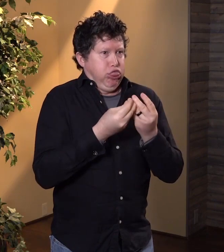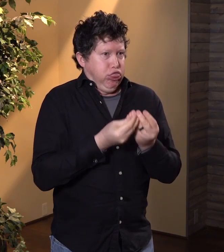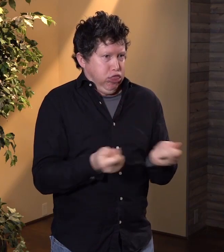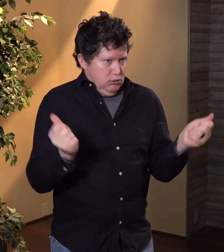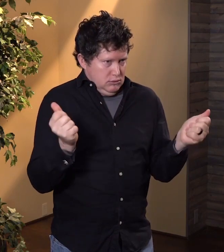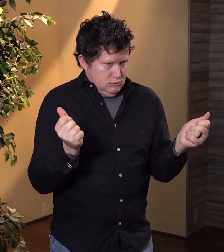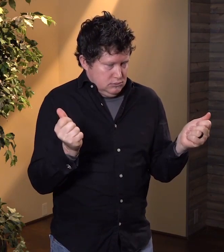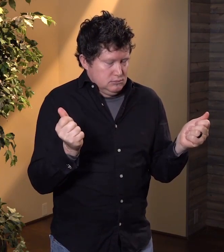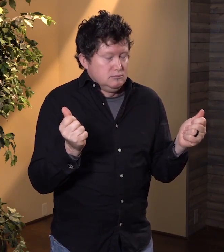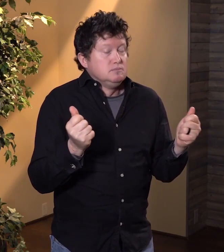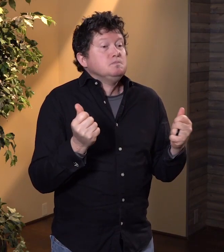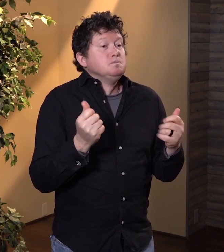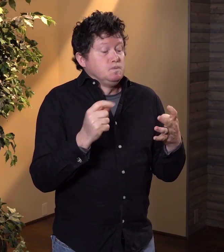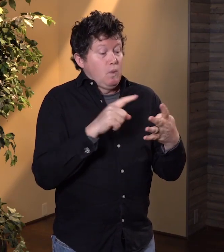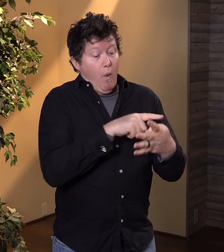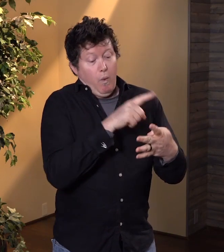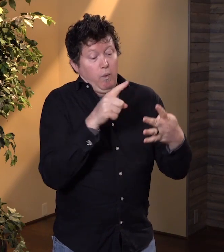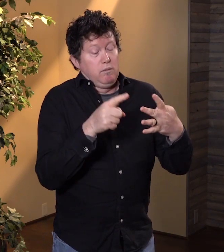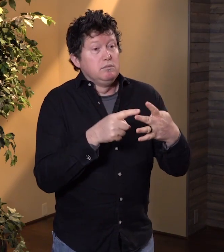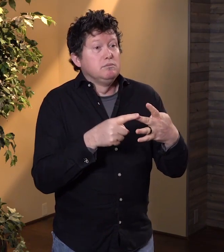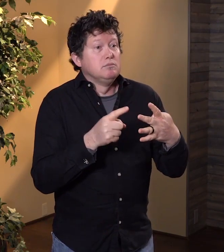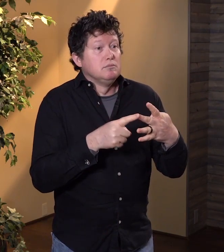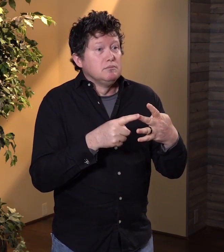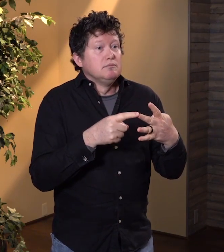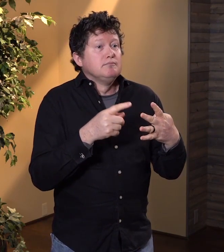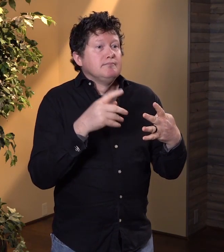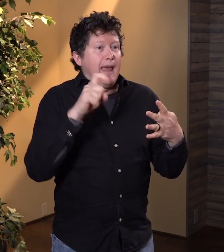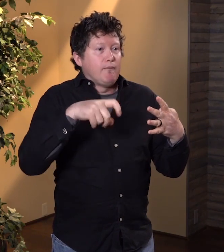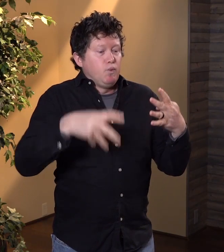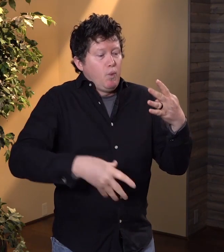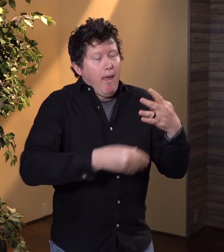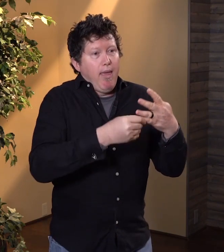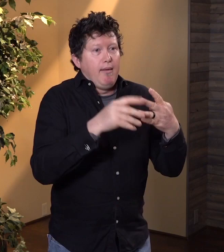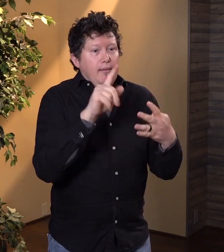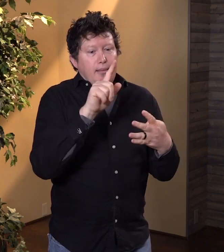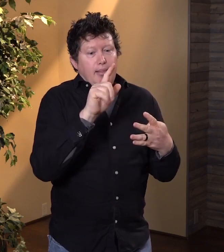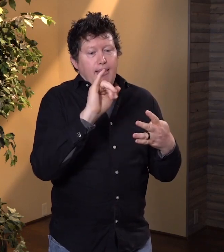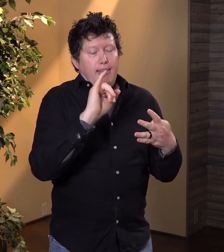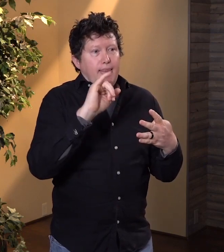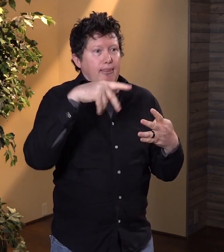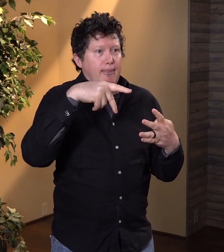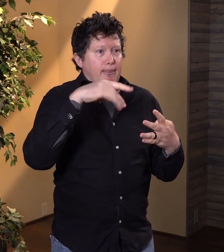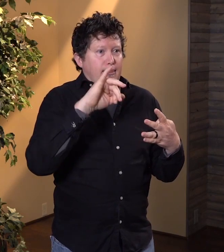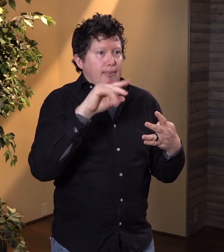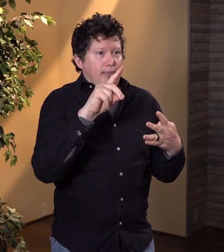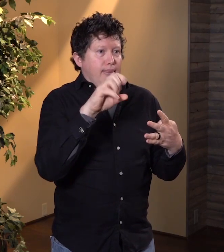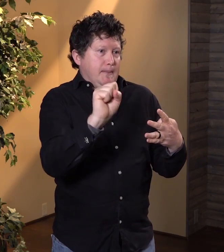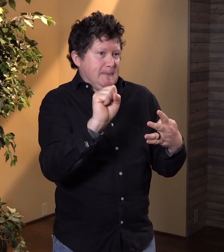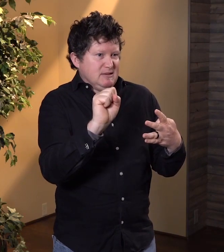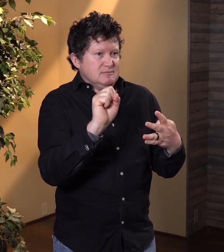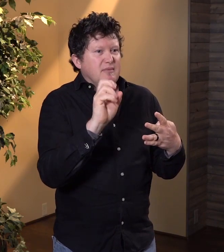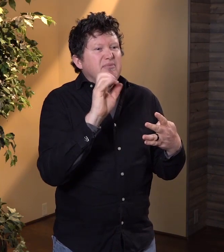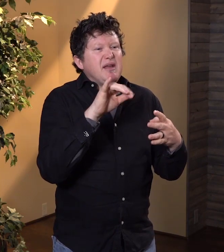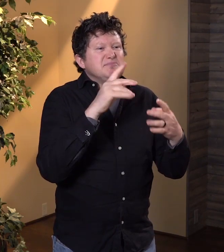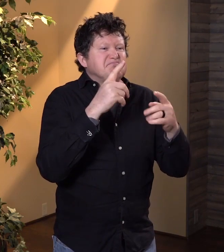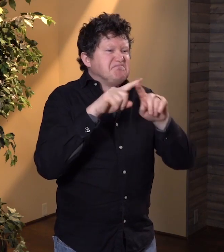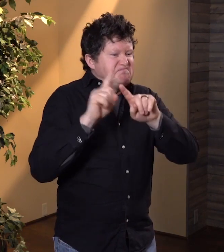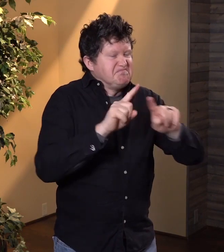a lipid, which would be like a type of coating or a shell